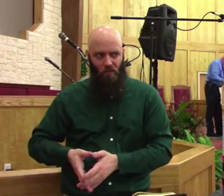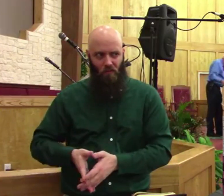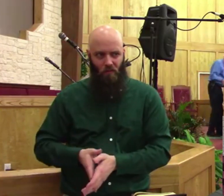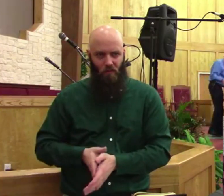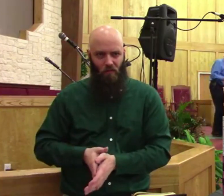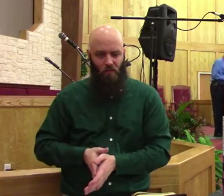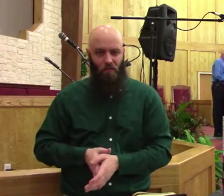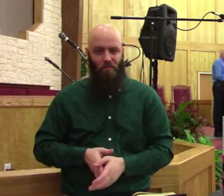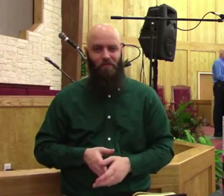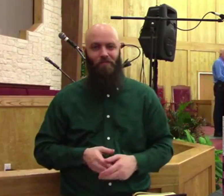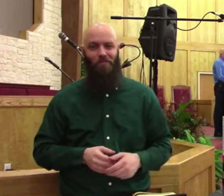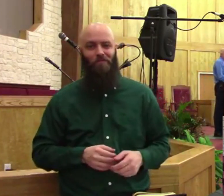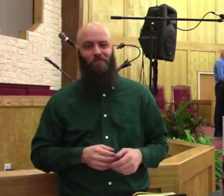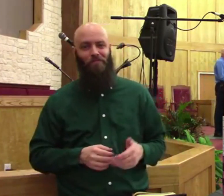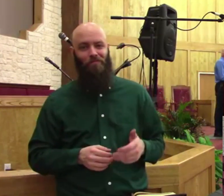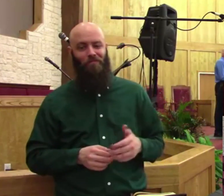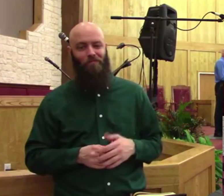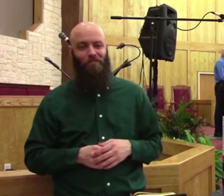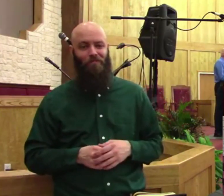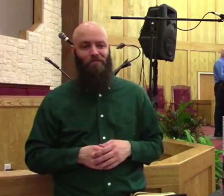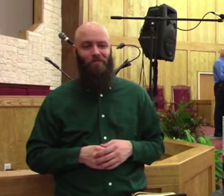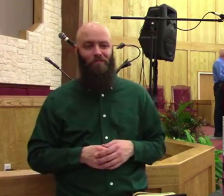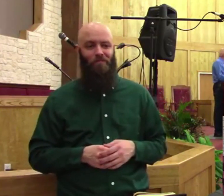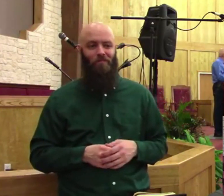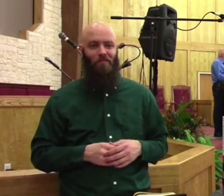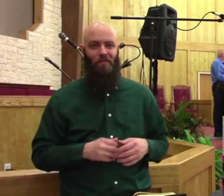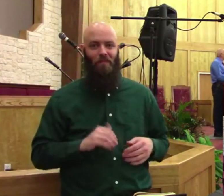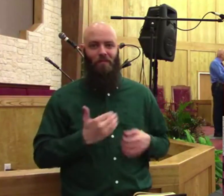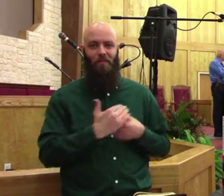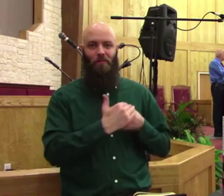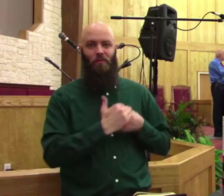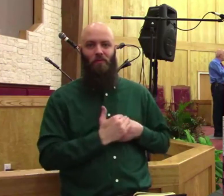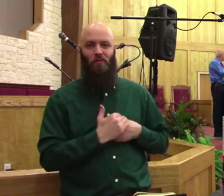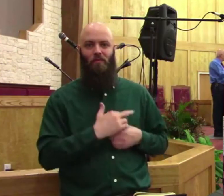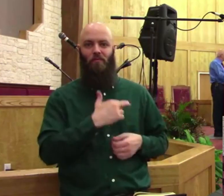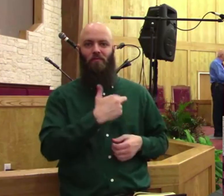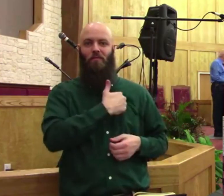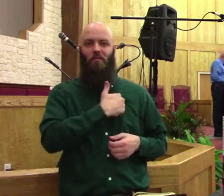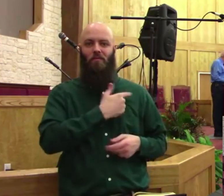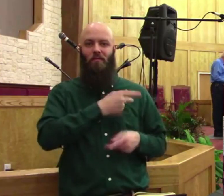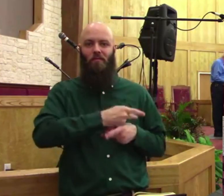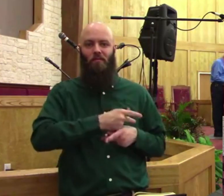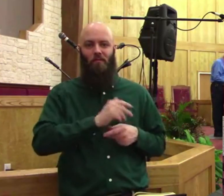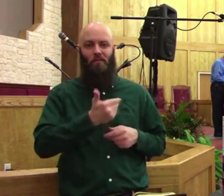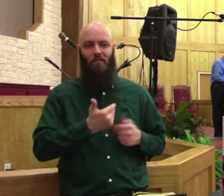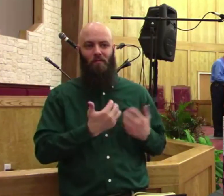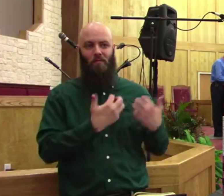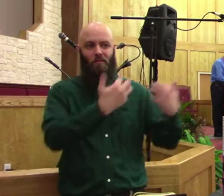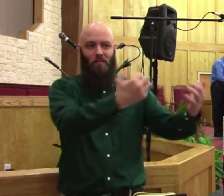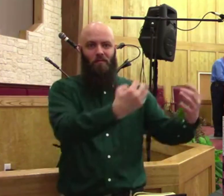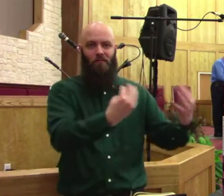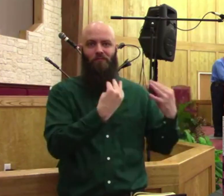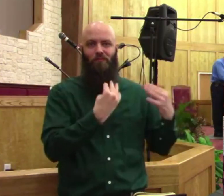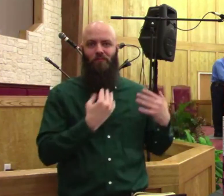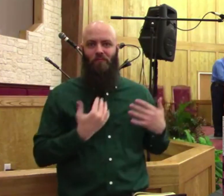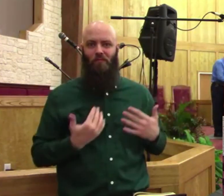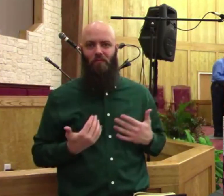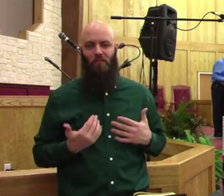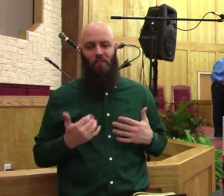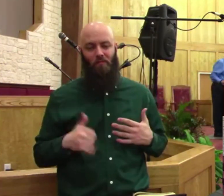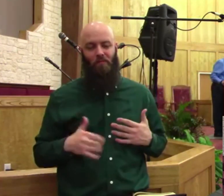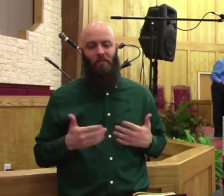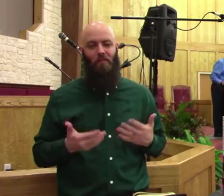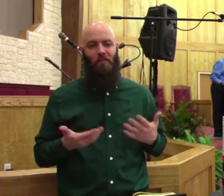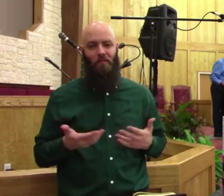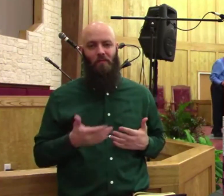Surely, it was only under the pressure to keep his word and save face before this public gathering that